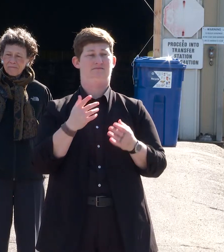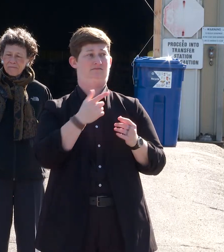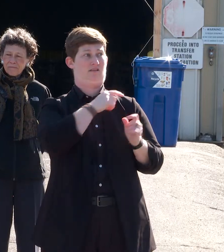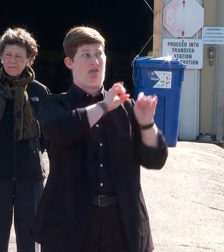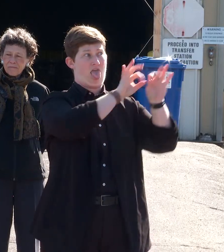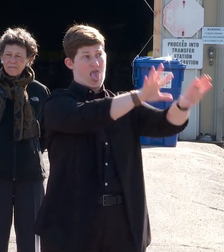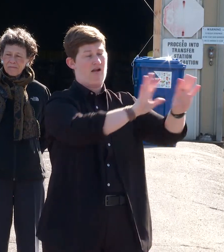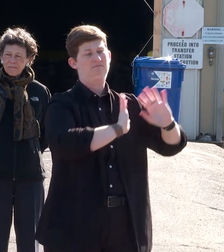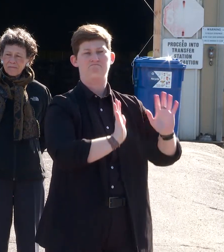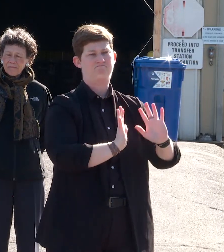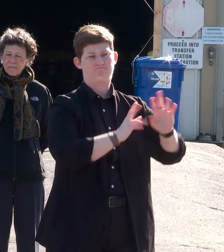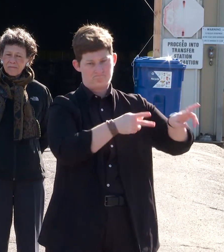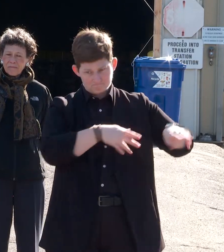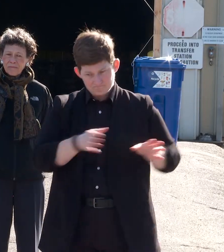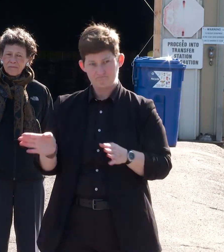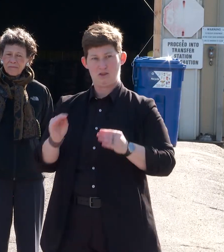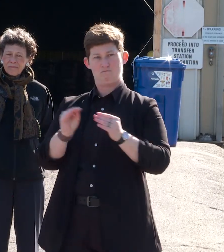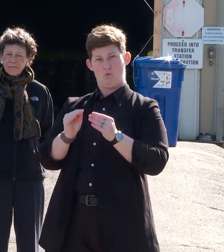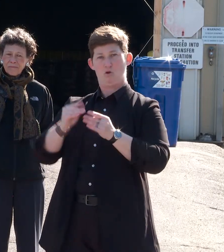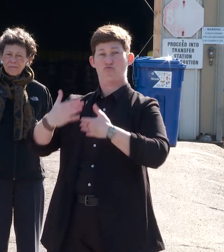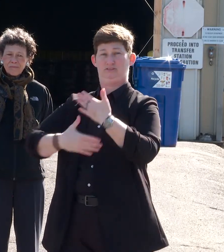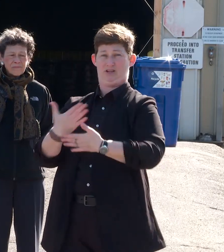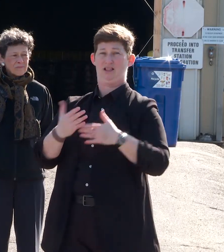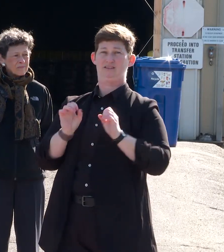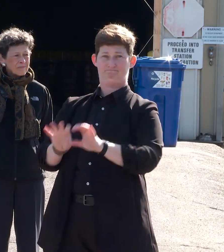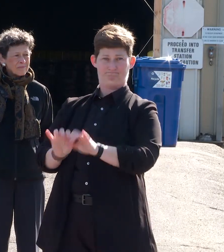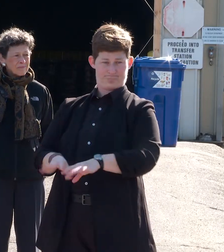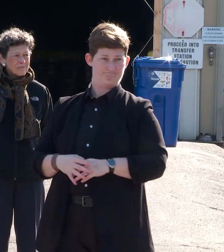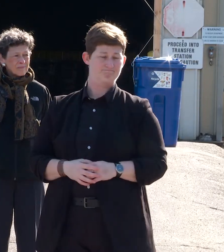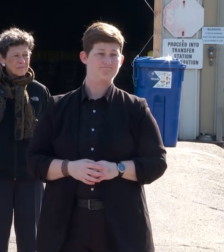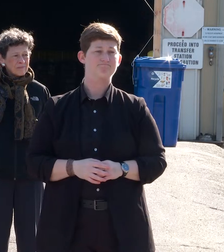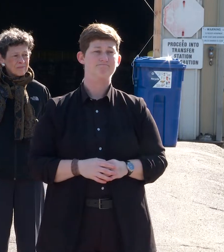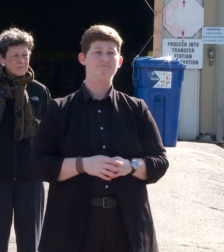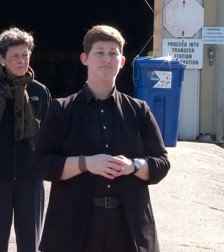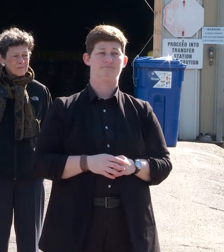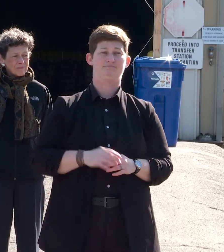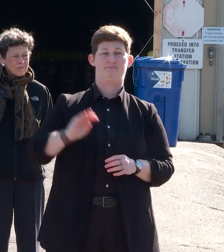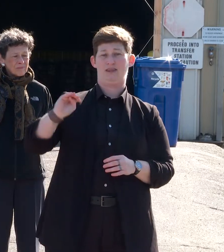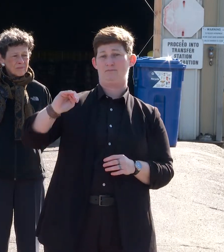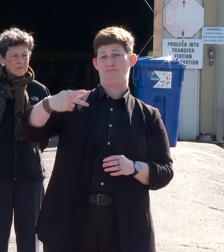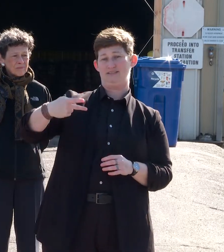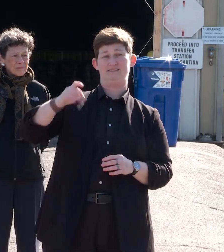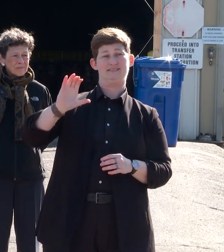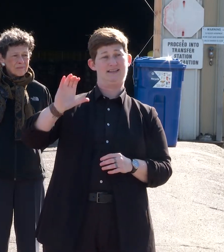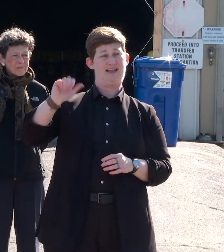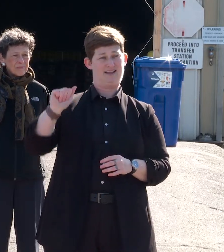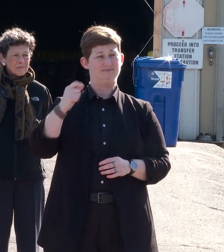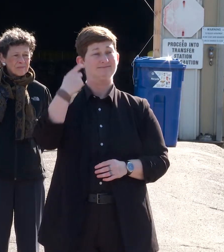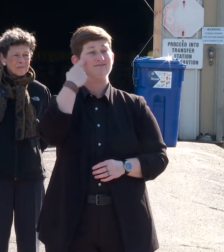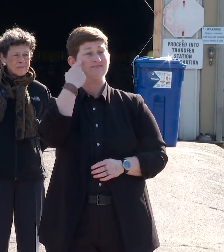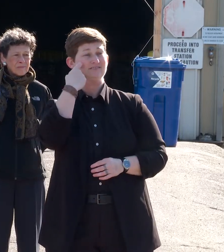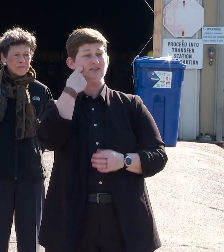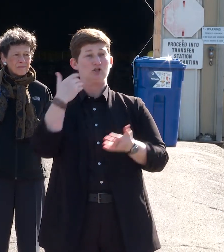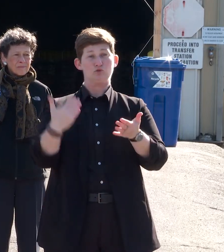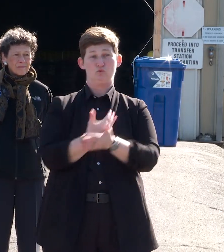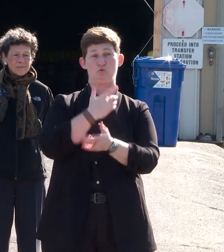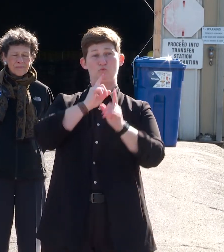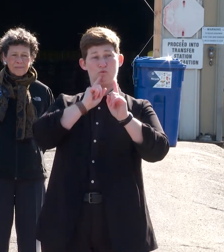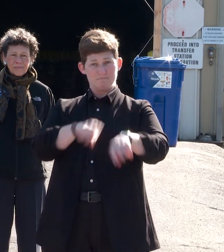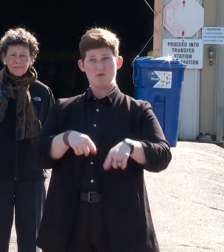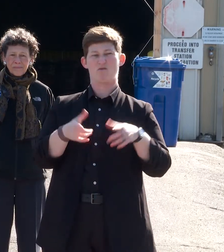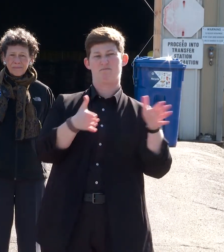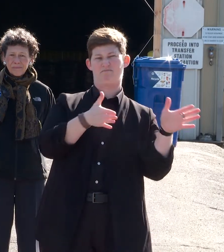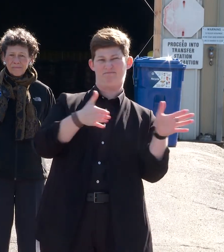recycling more equitable and accessible. The MPCA recently rolled out a solid waste metro management plan for the 7-county